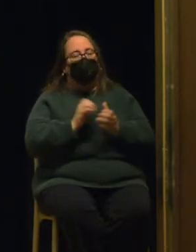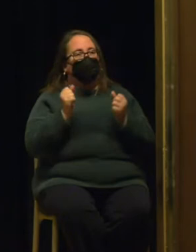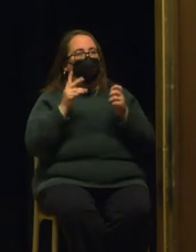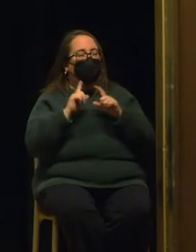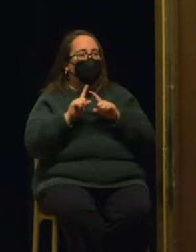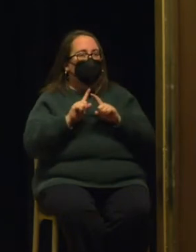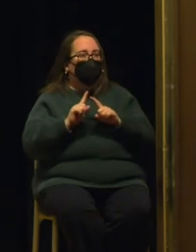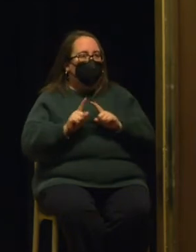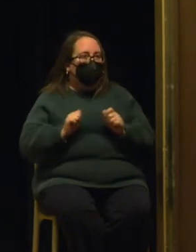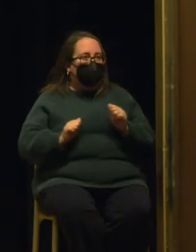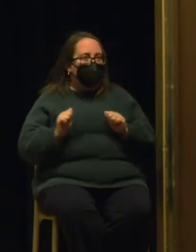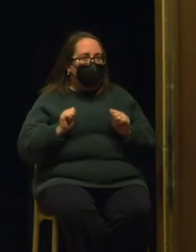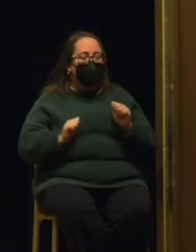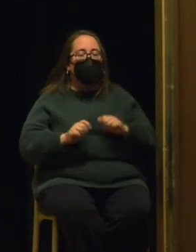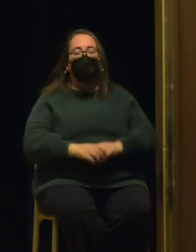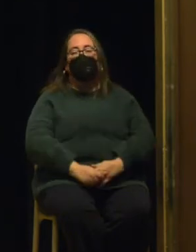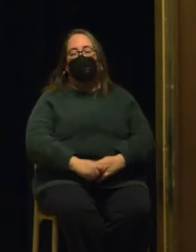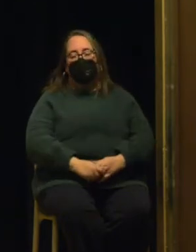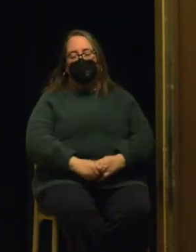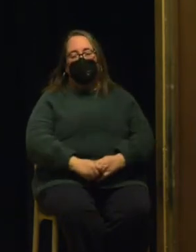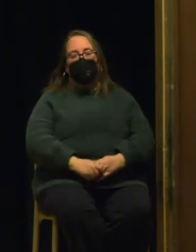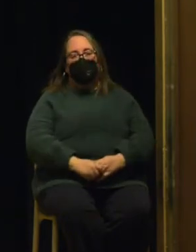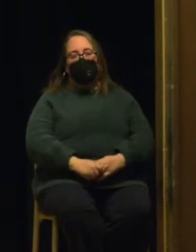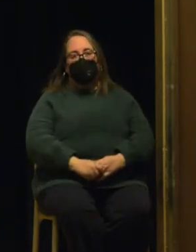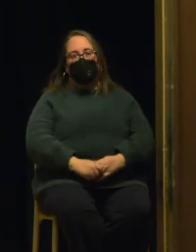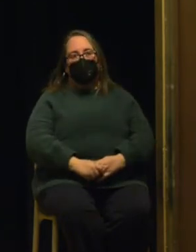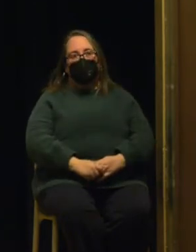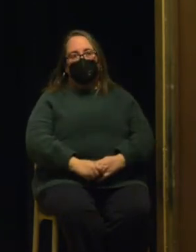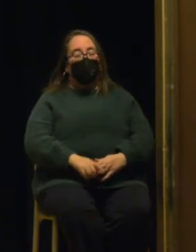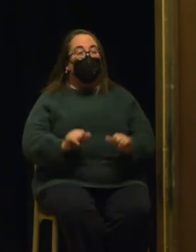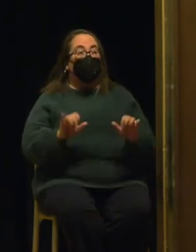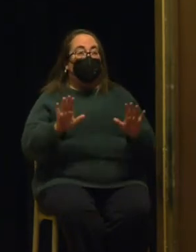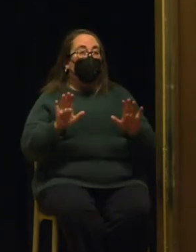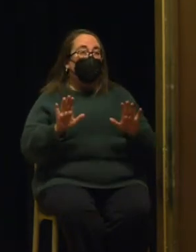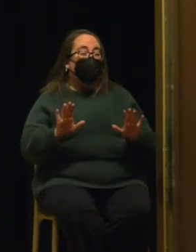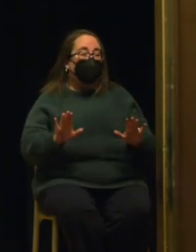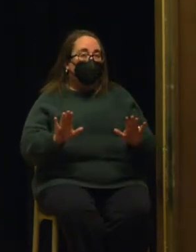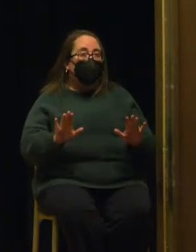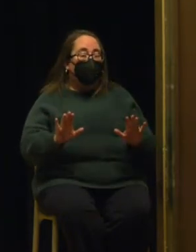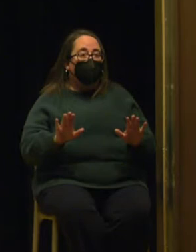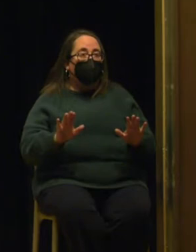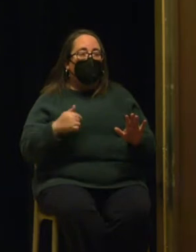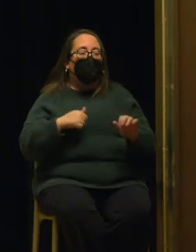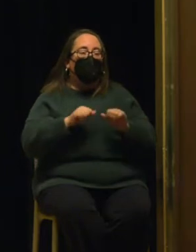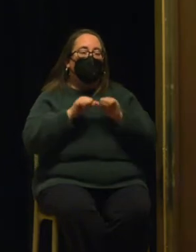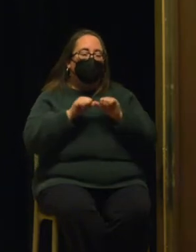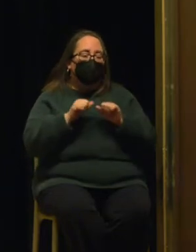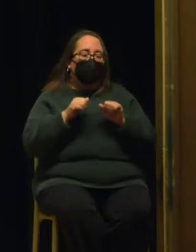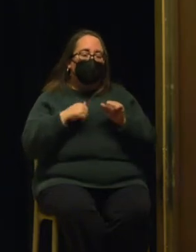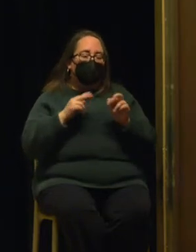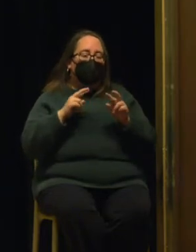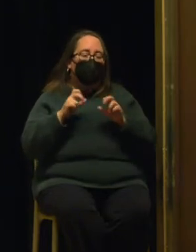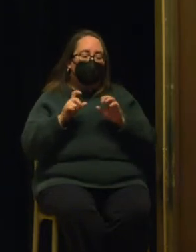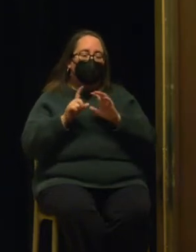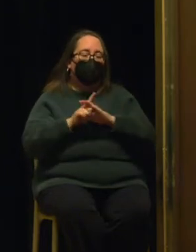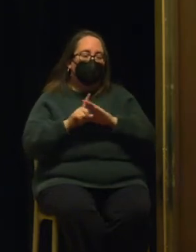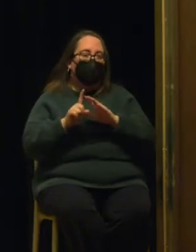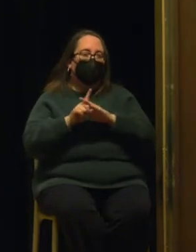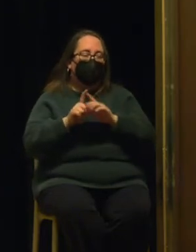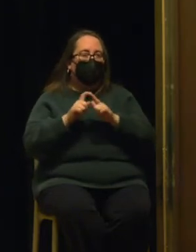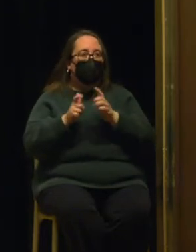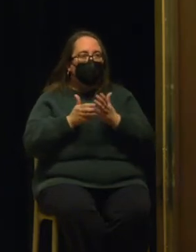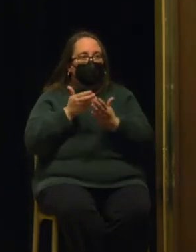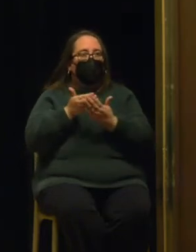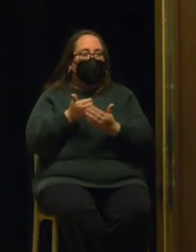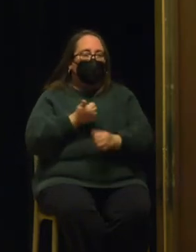things. Going on, but you know, it's just amazing to me that we still have these issues. We still have to prove